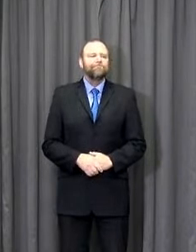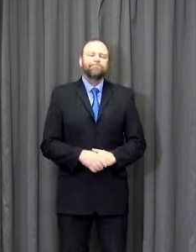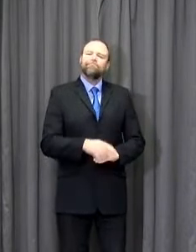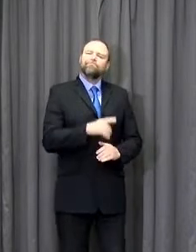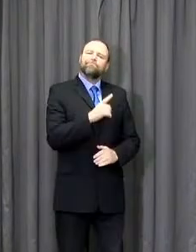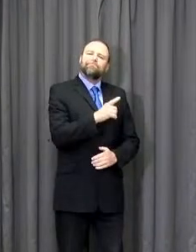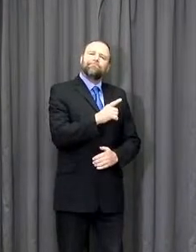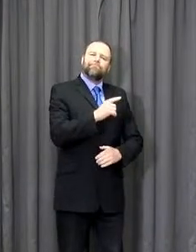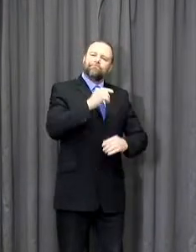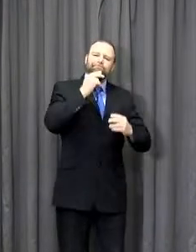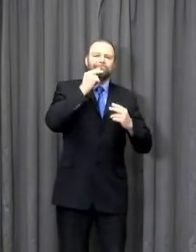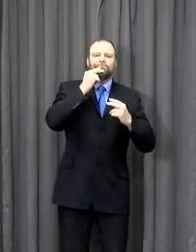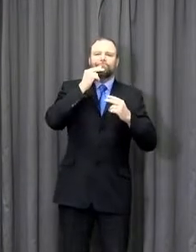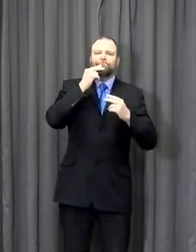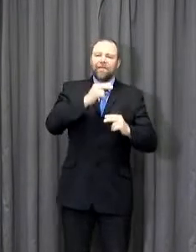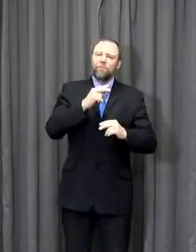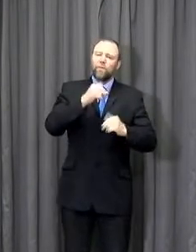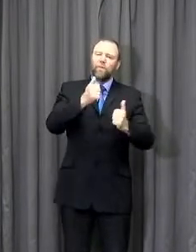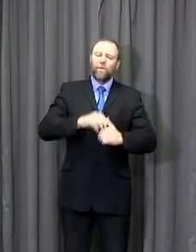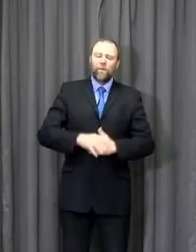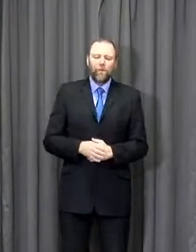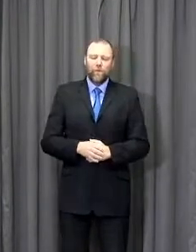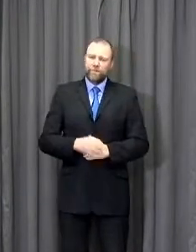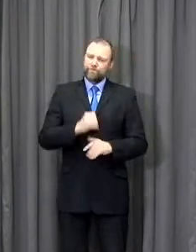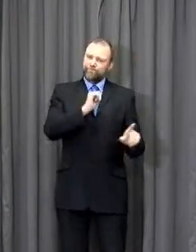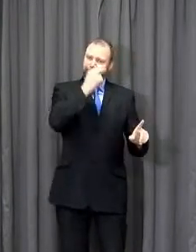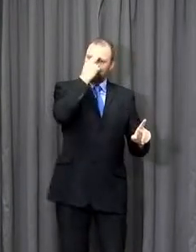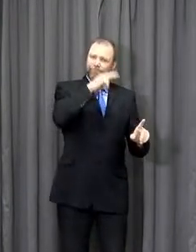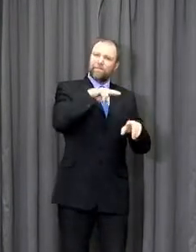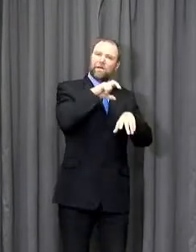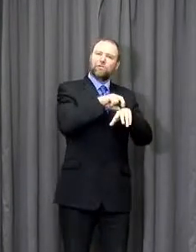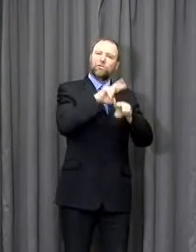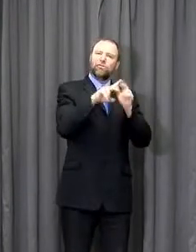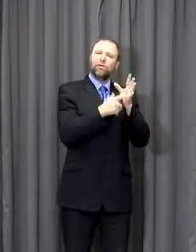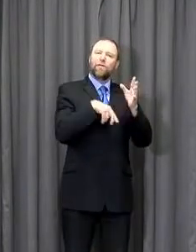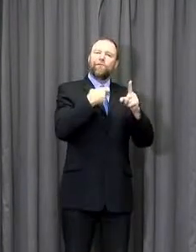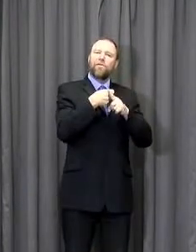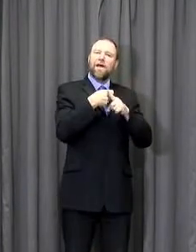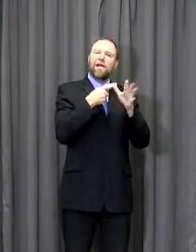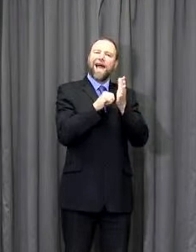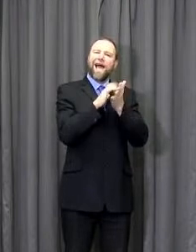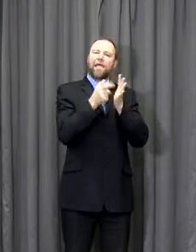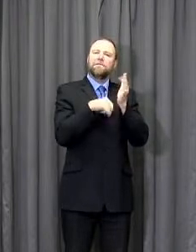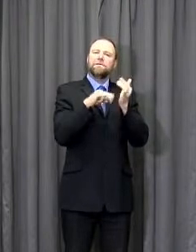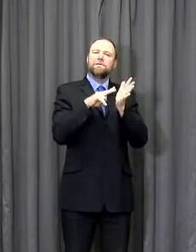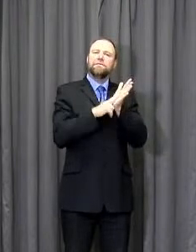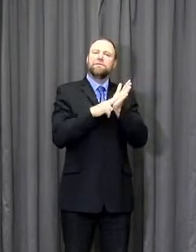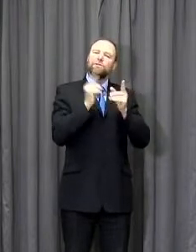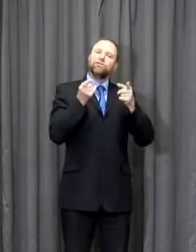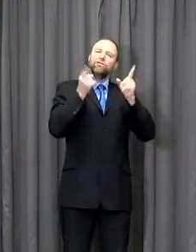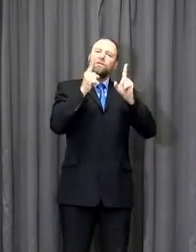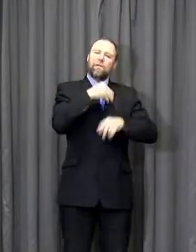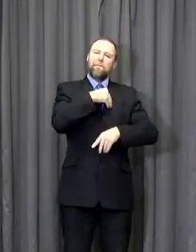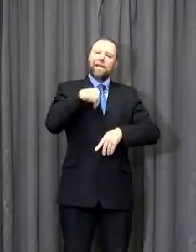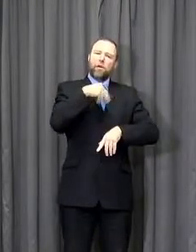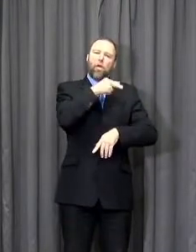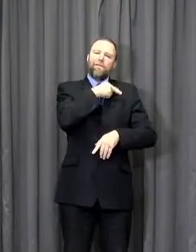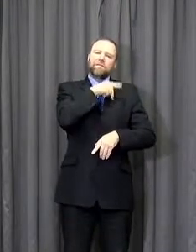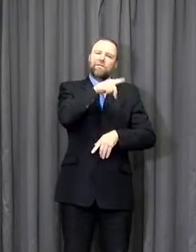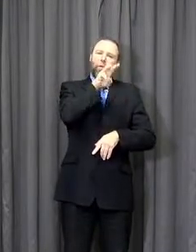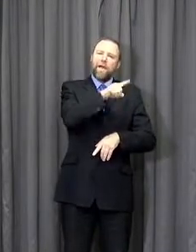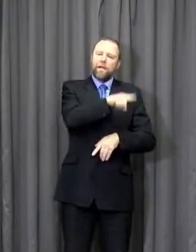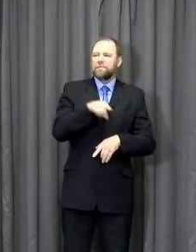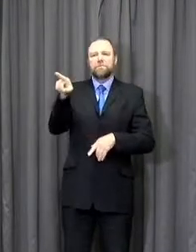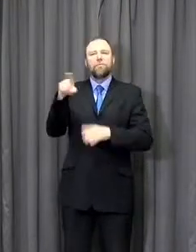Good afternoon, everybody. Prynawn da. I'm Dr. Frank Atherton. I'm the Chief Medical Officer for Wales. And I'm Dr. Rob Alford. I'm the